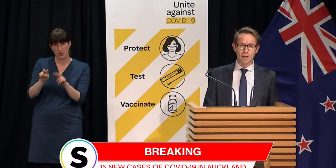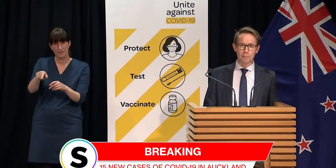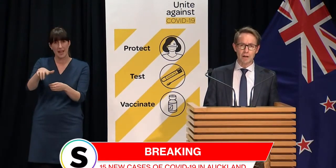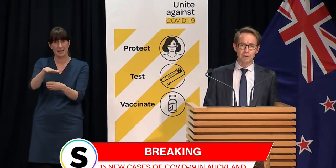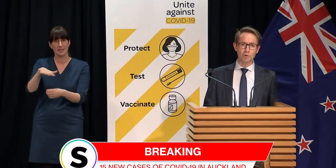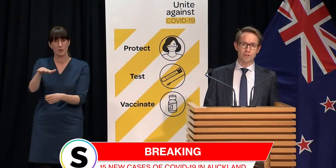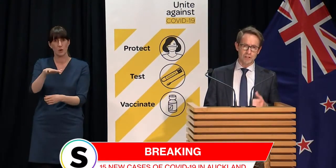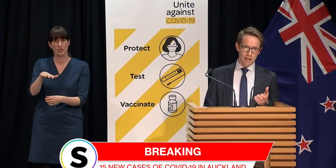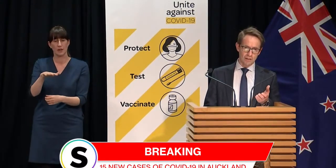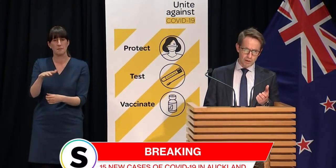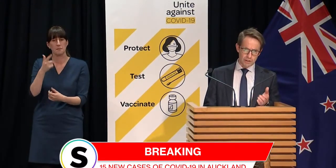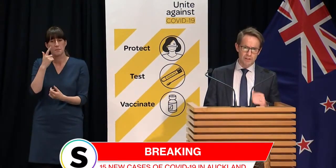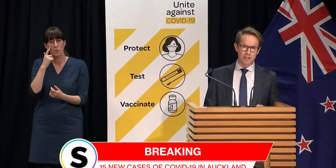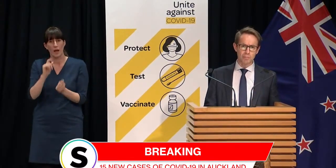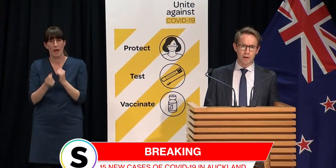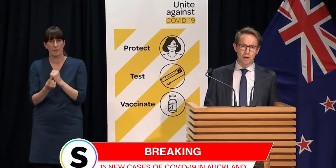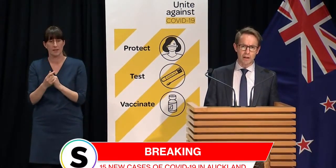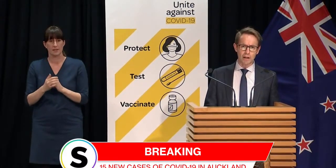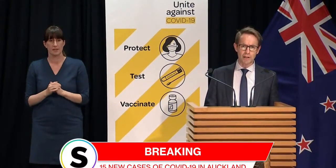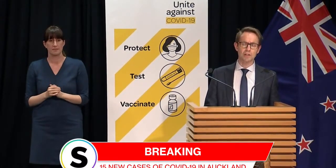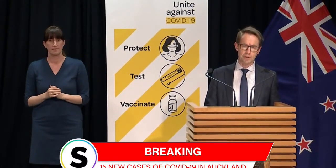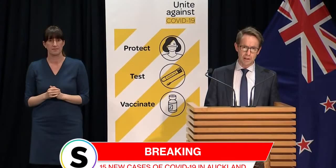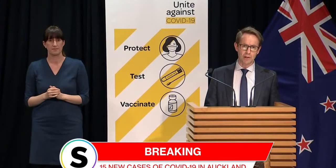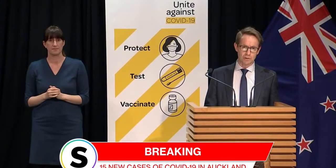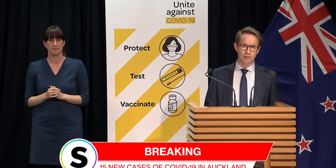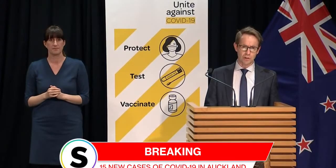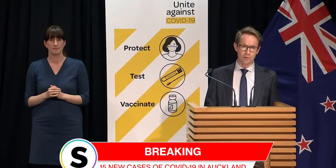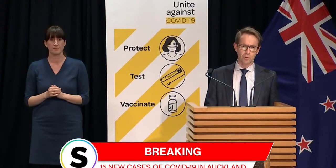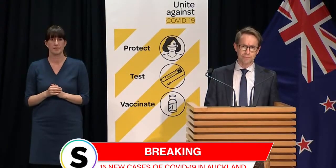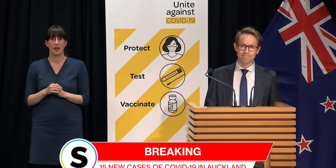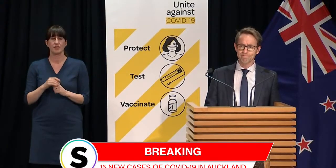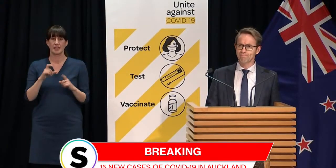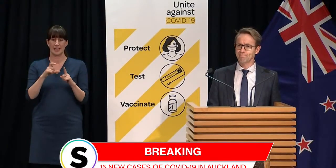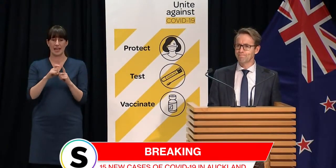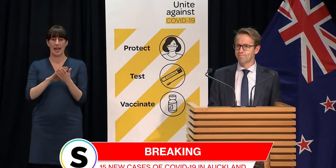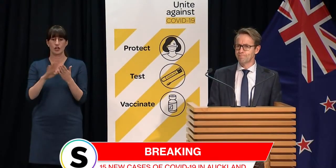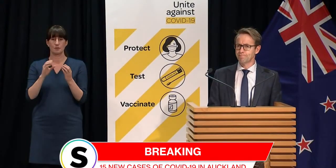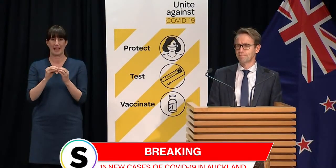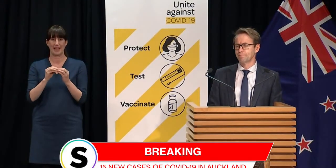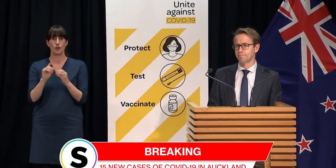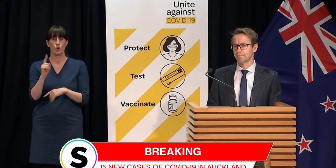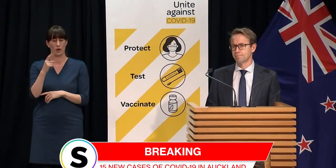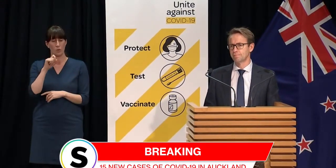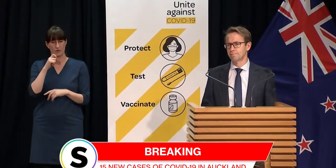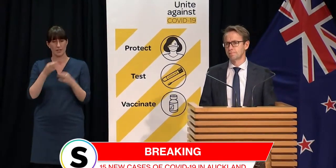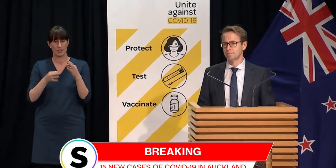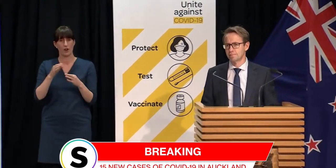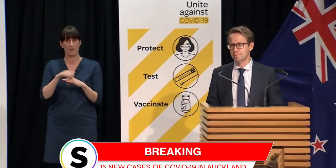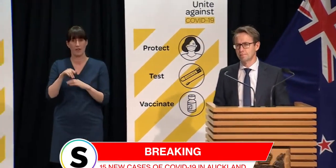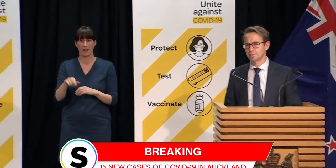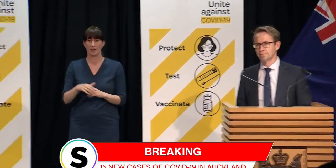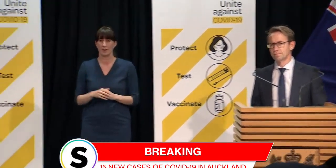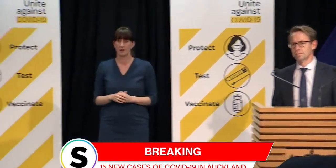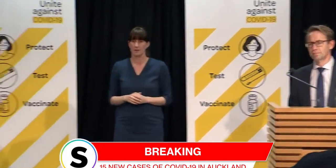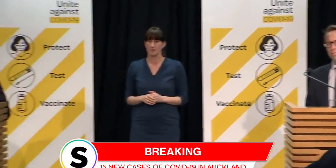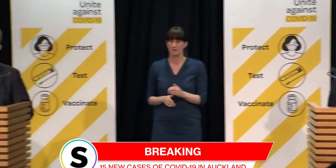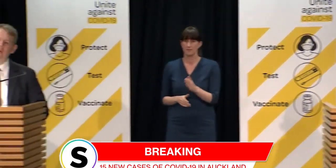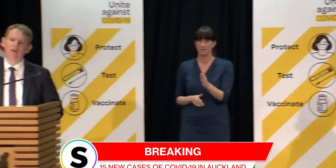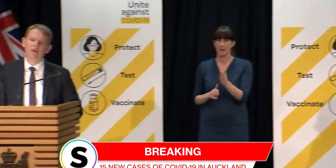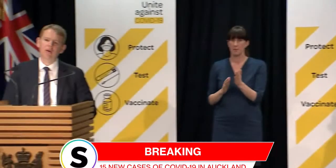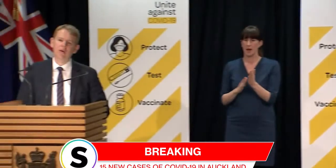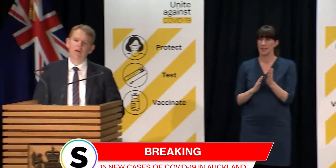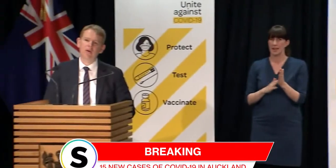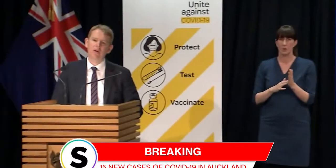there'll be more to say, and that'll be said by Counties Manukau District Health Board. Mikey. We've had reports from Pacifica who are sick